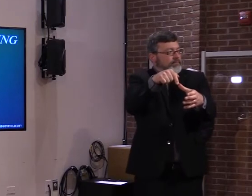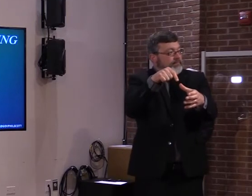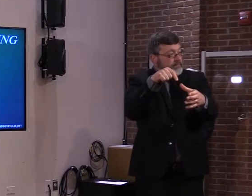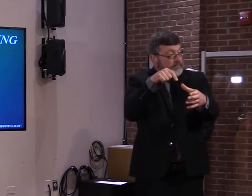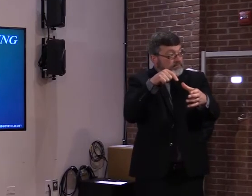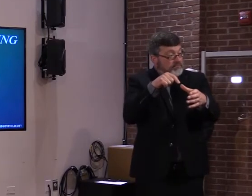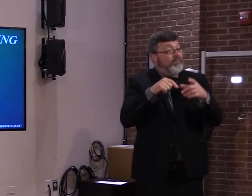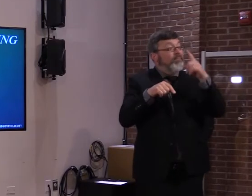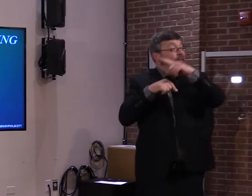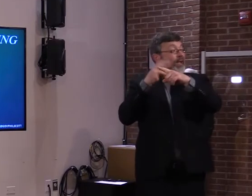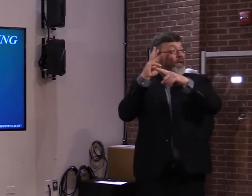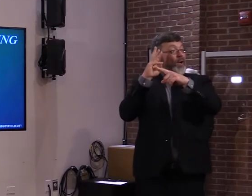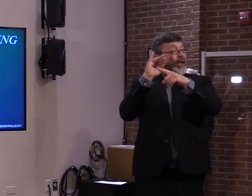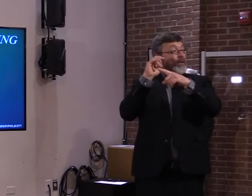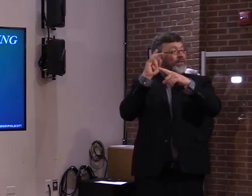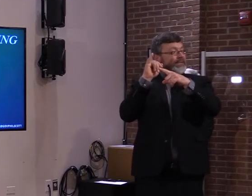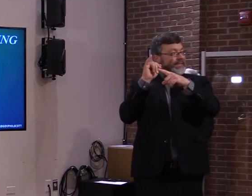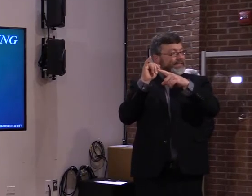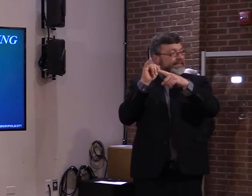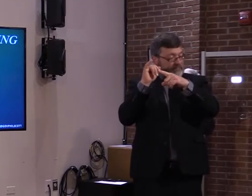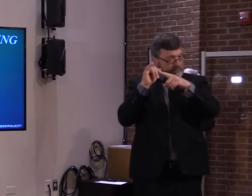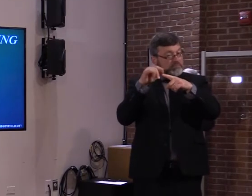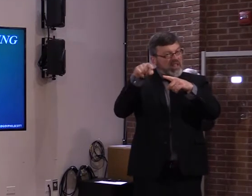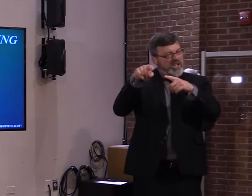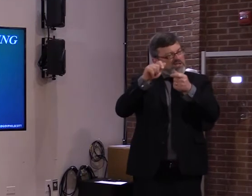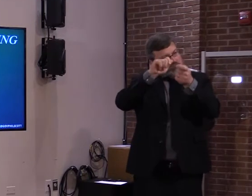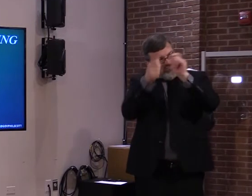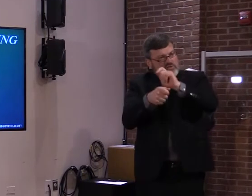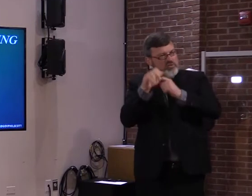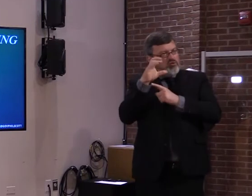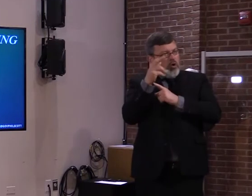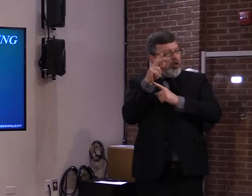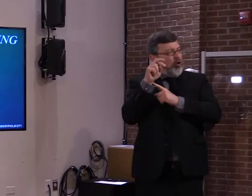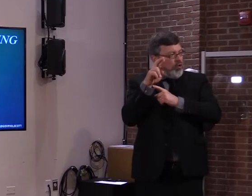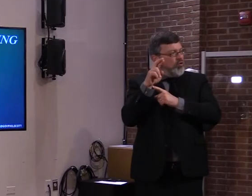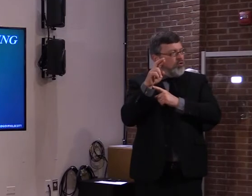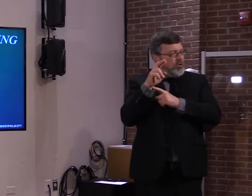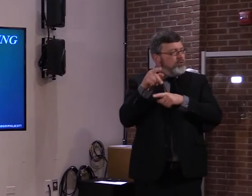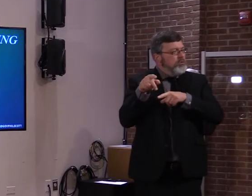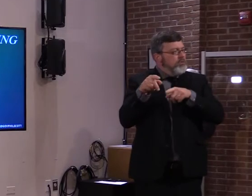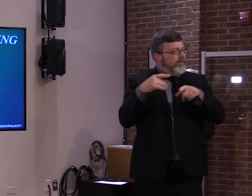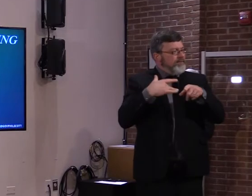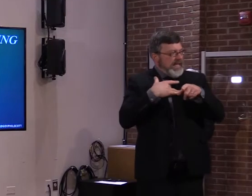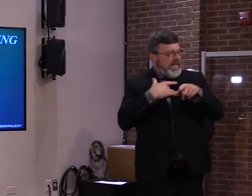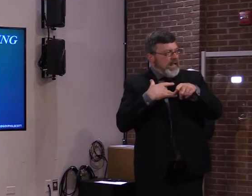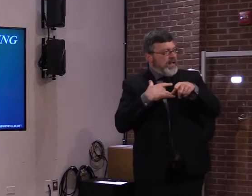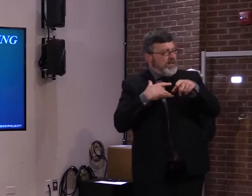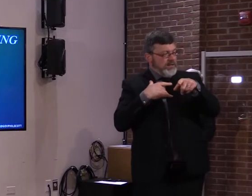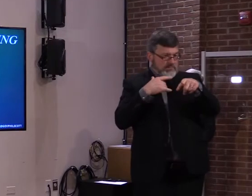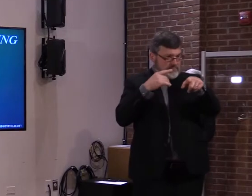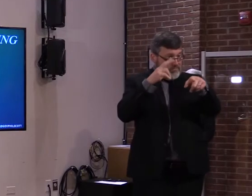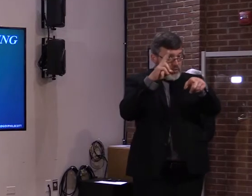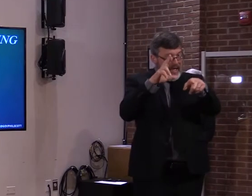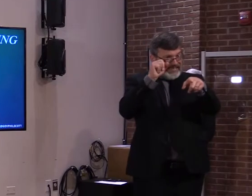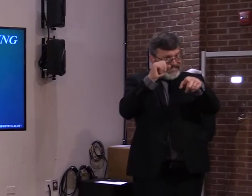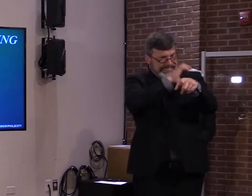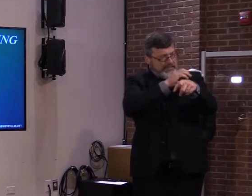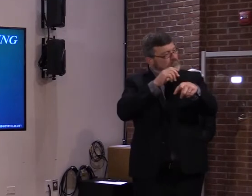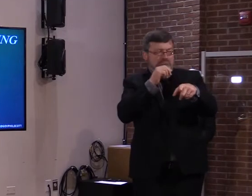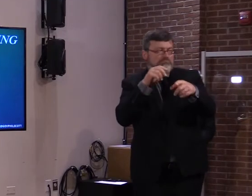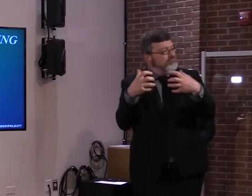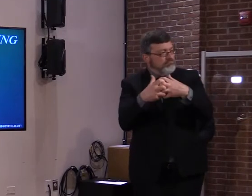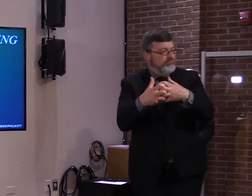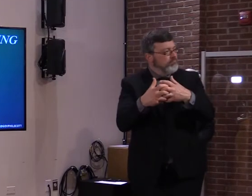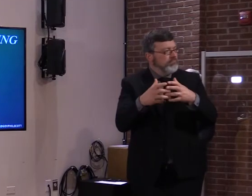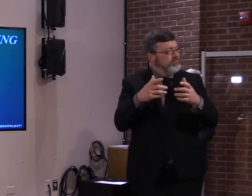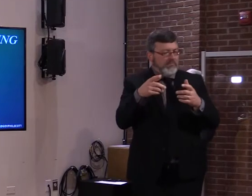not the same. Winooski would allow non-citizens to vote on all local issues, both municipal